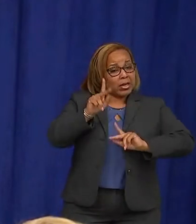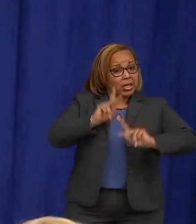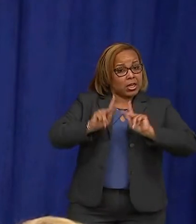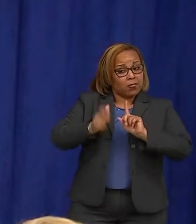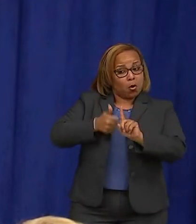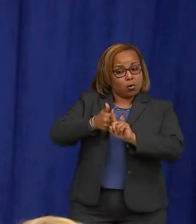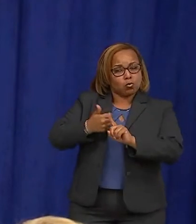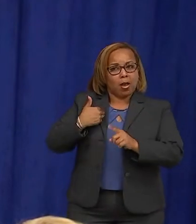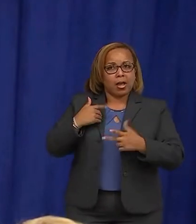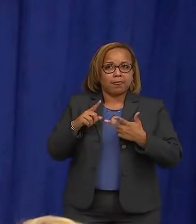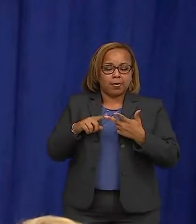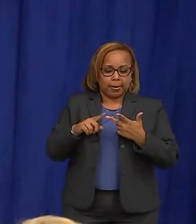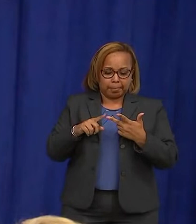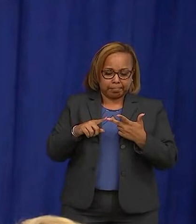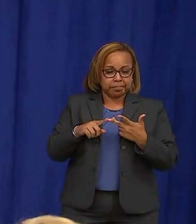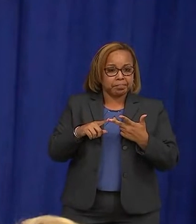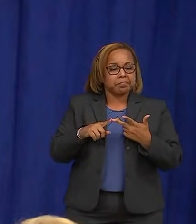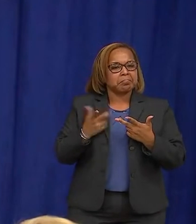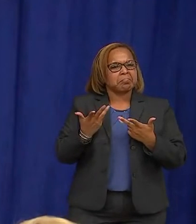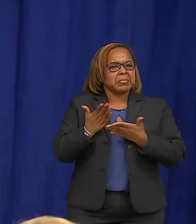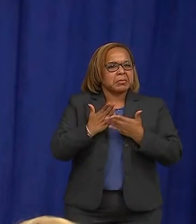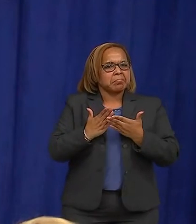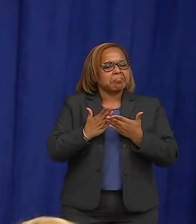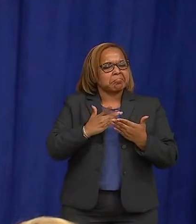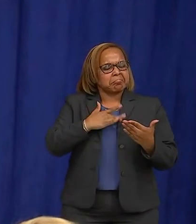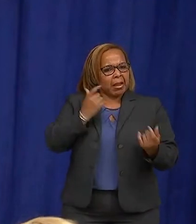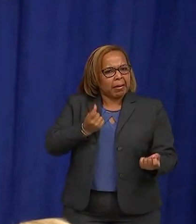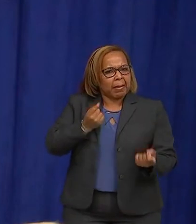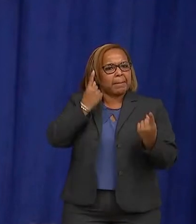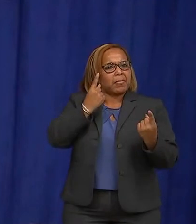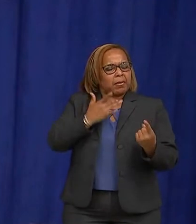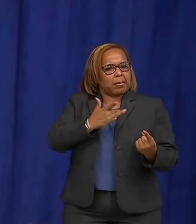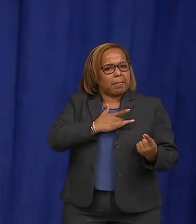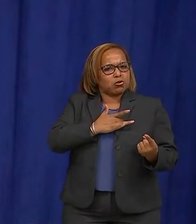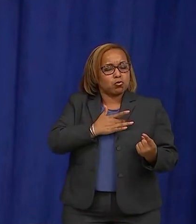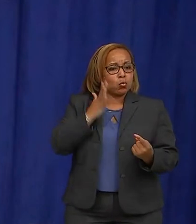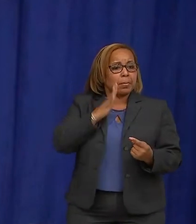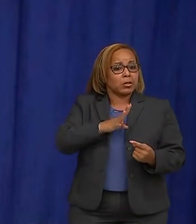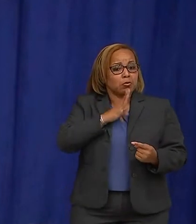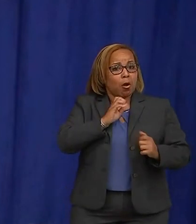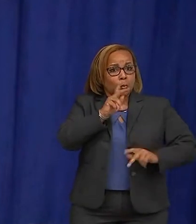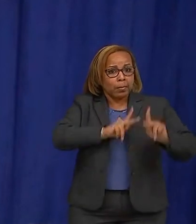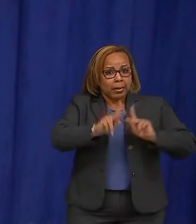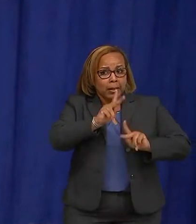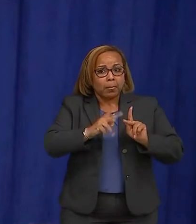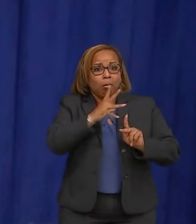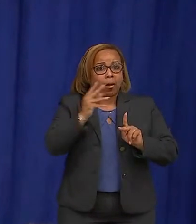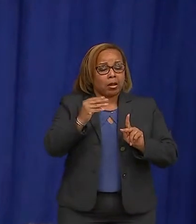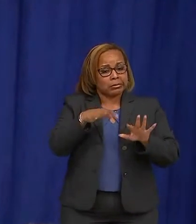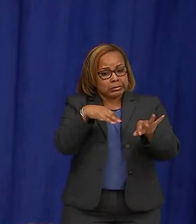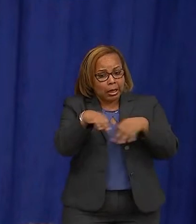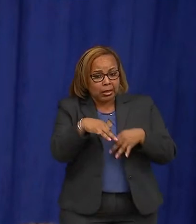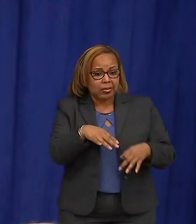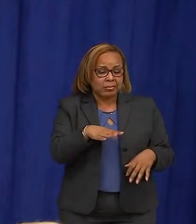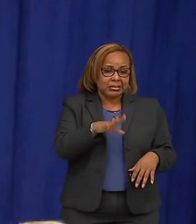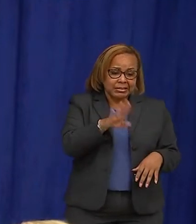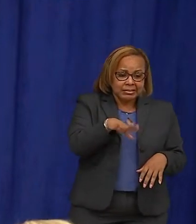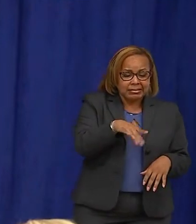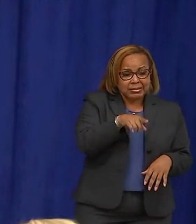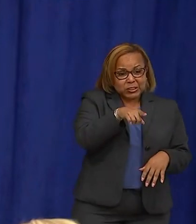have a level of empathy and compassion, because you're going to be talking to people and telling them that they have been in contact with someone who